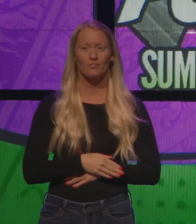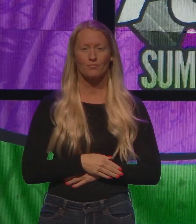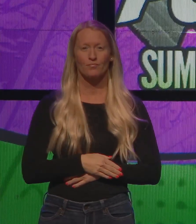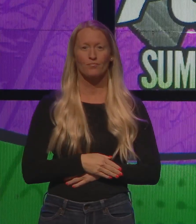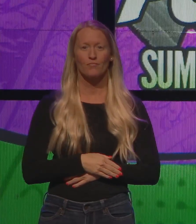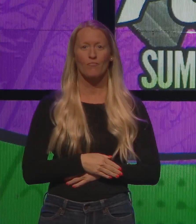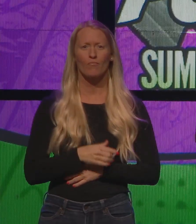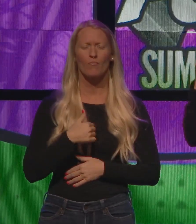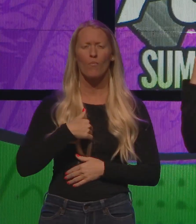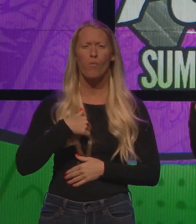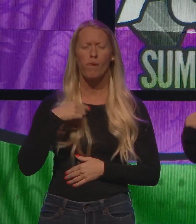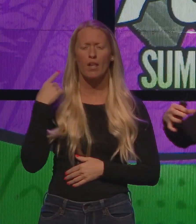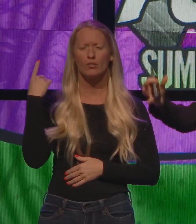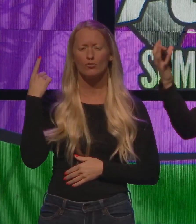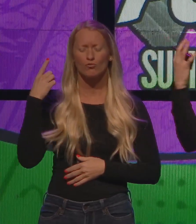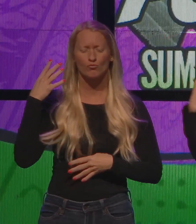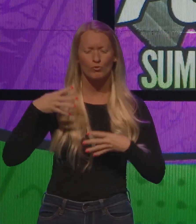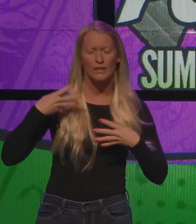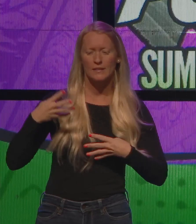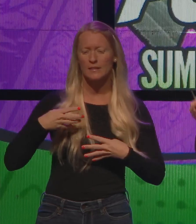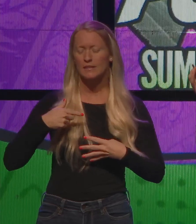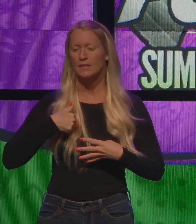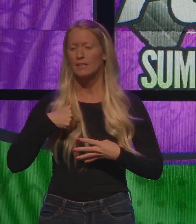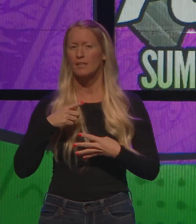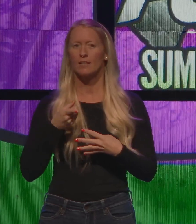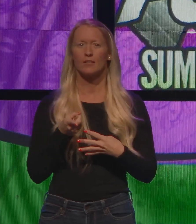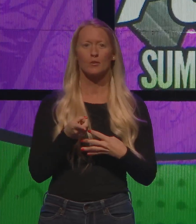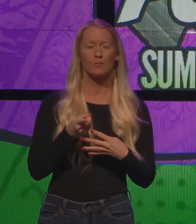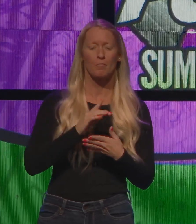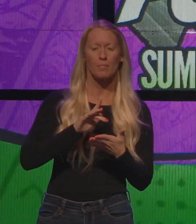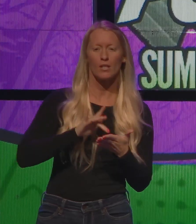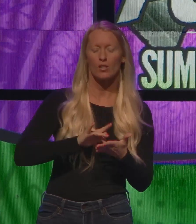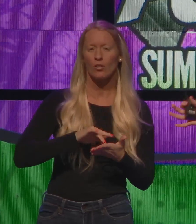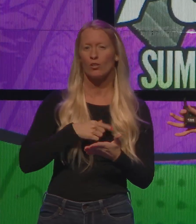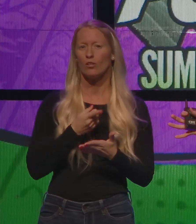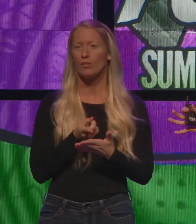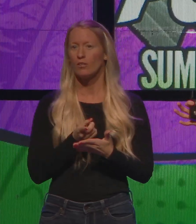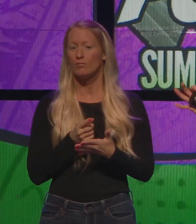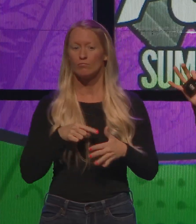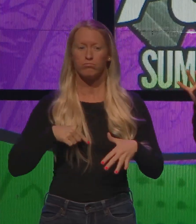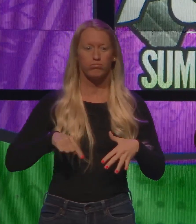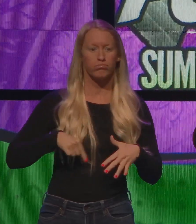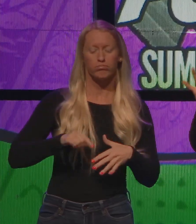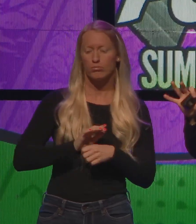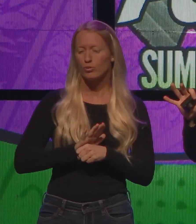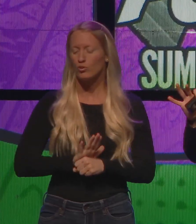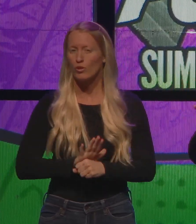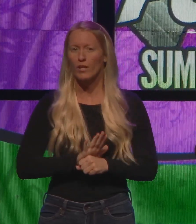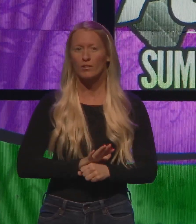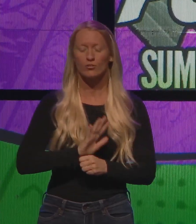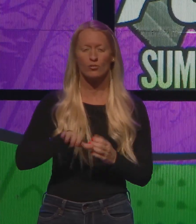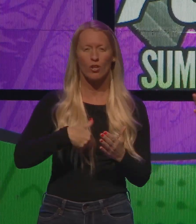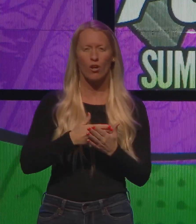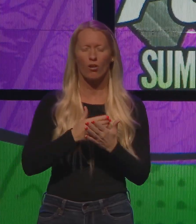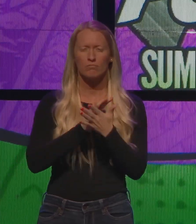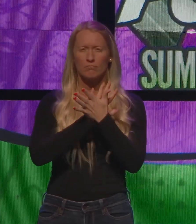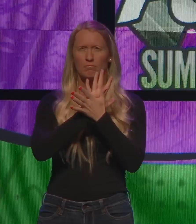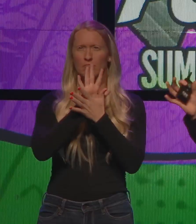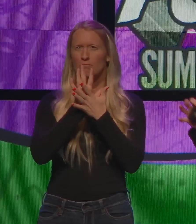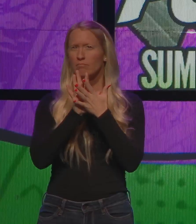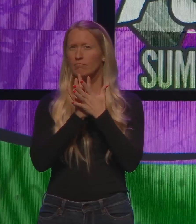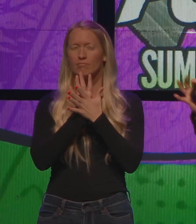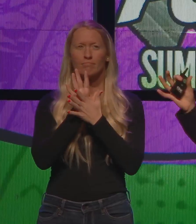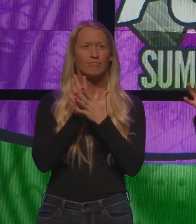I remember in the midst, adrenaline and stress and just, like, it's all a blur. Parents, you probably know that it's